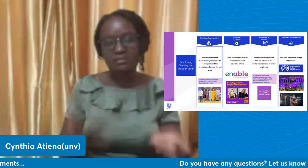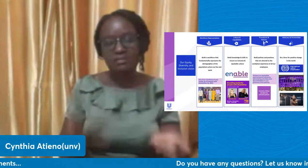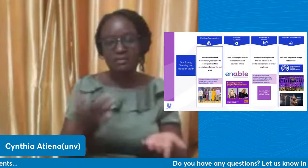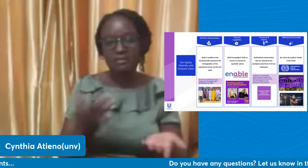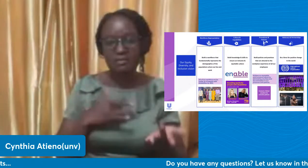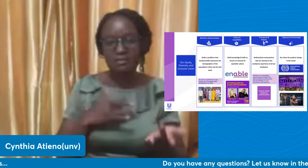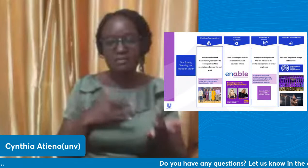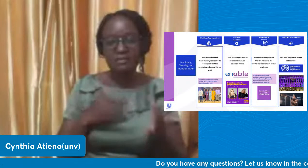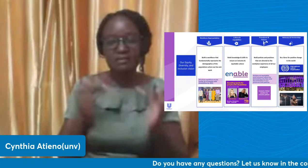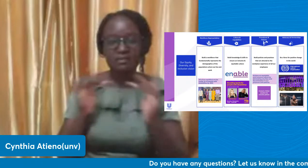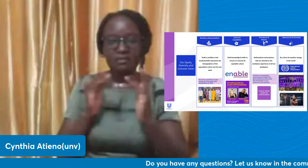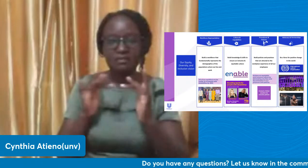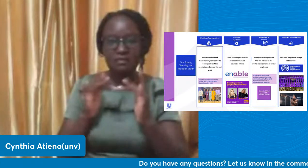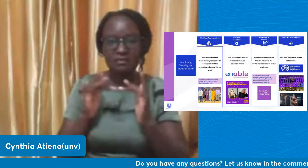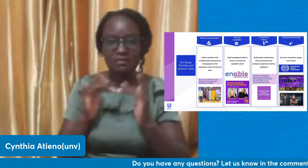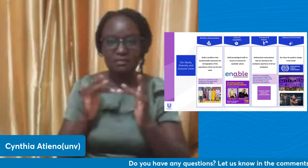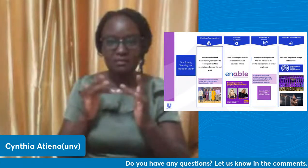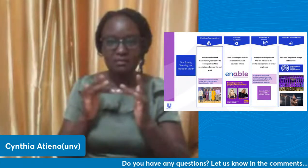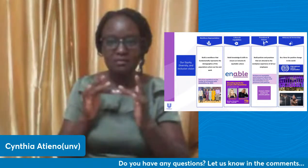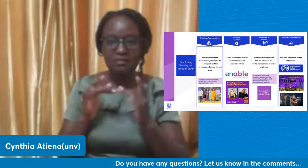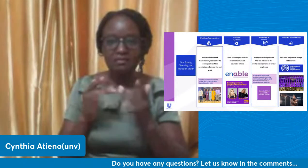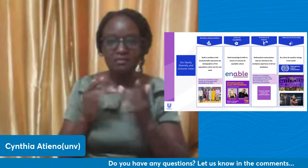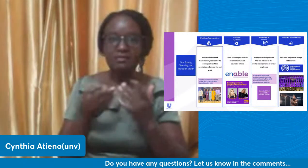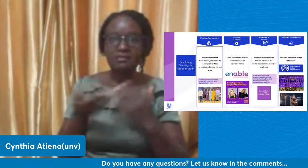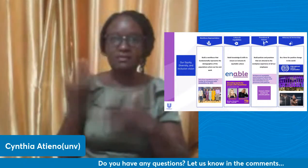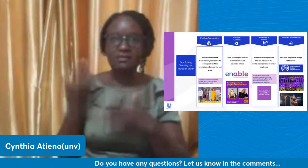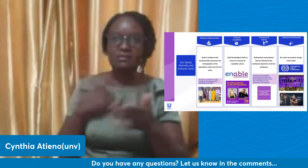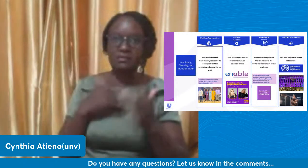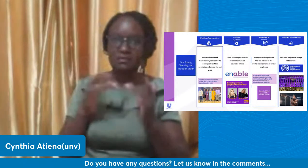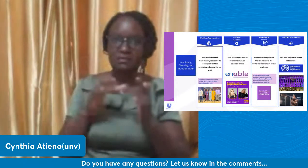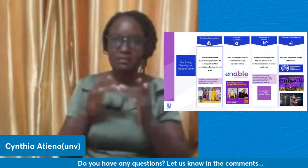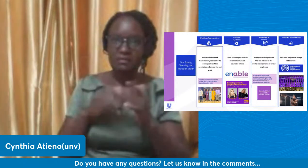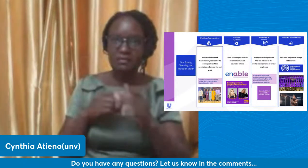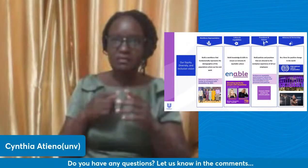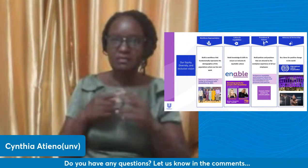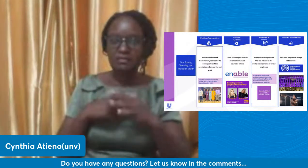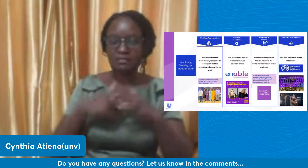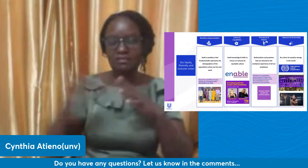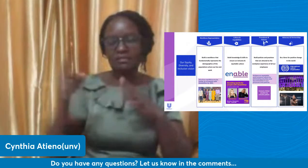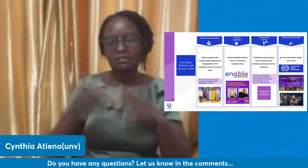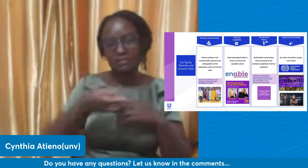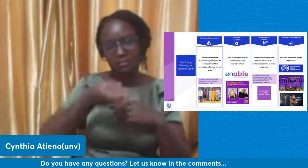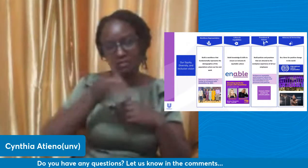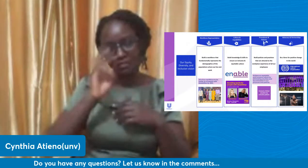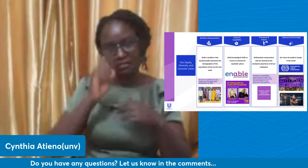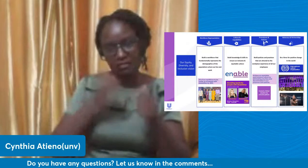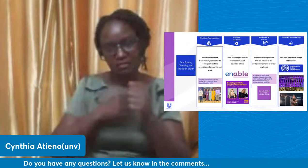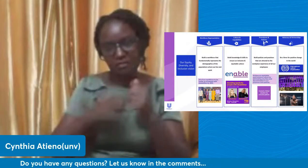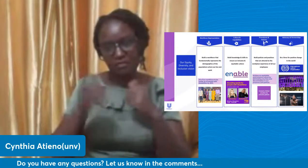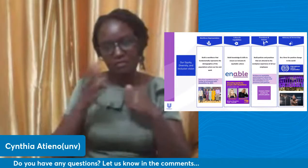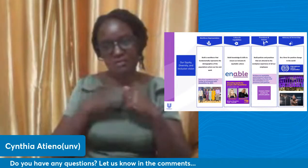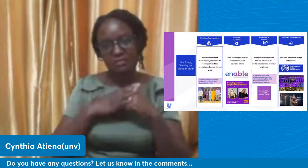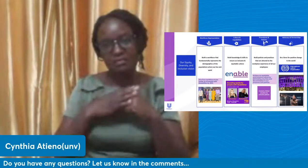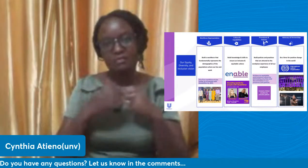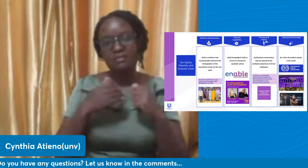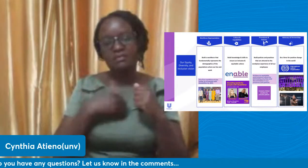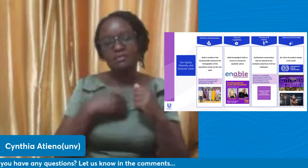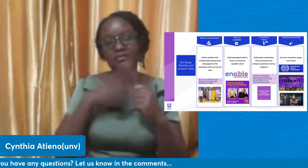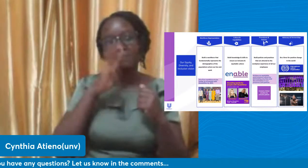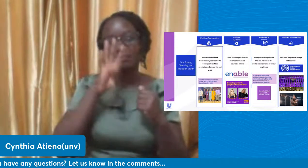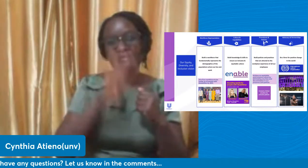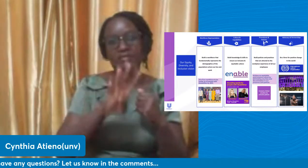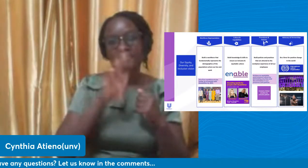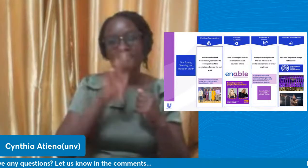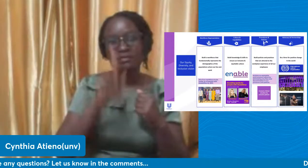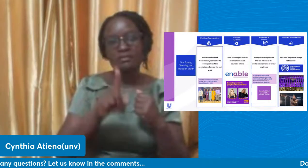network founded in 2019. We currently have about 440 employees active in the